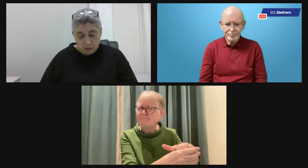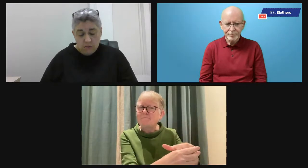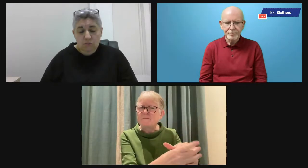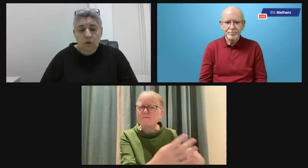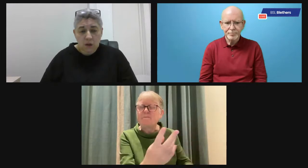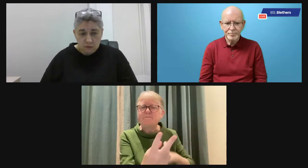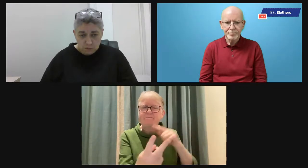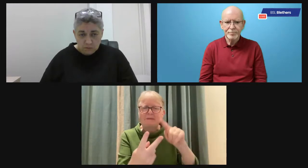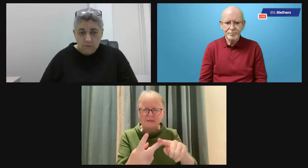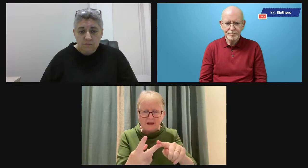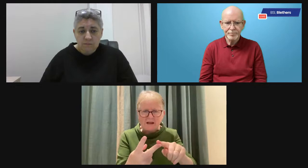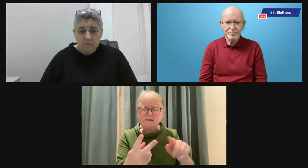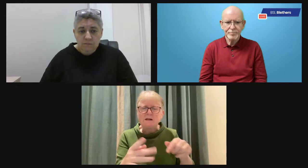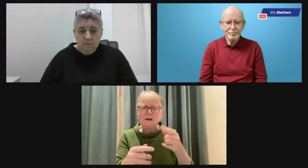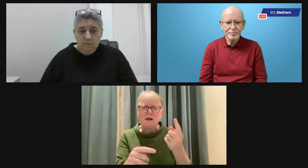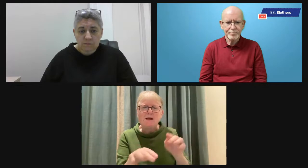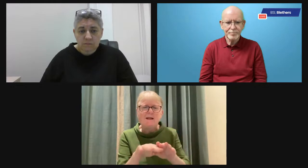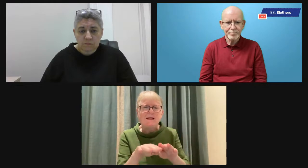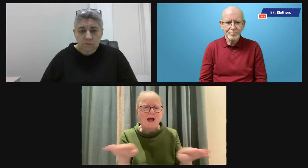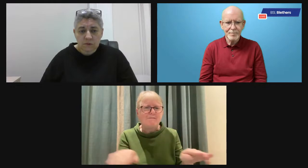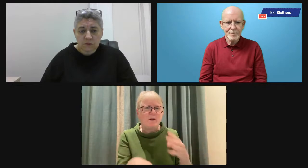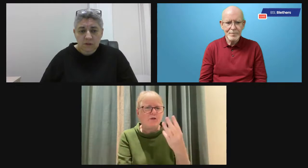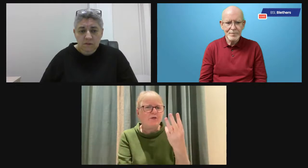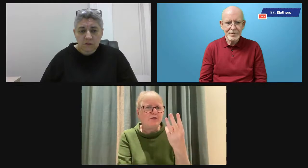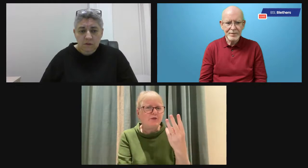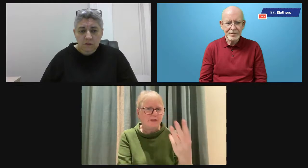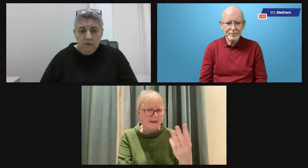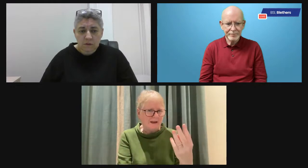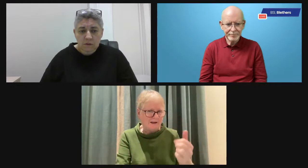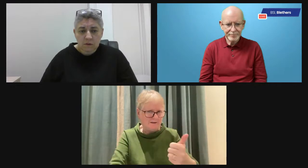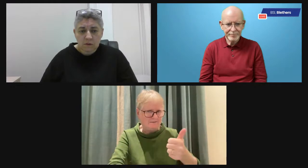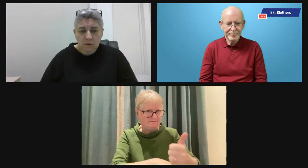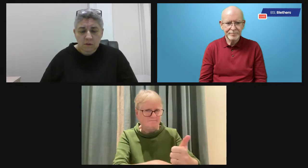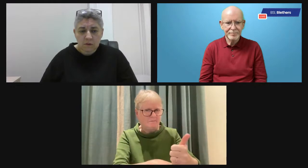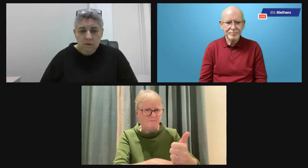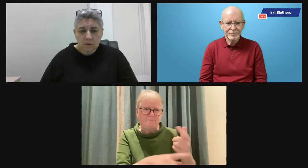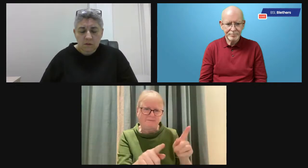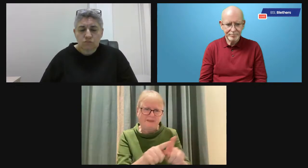We welcome people who are involved in training.